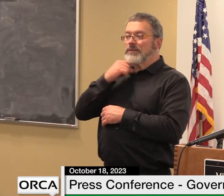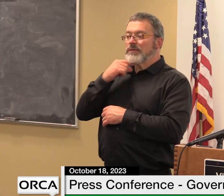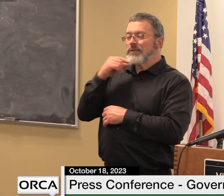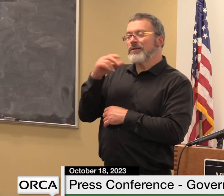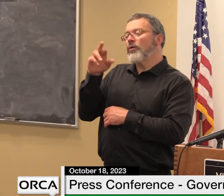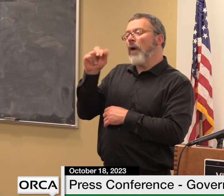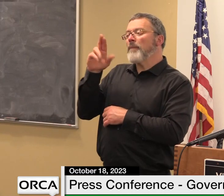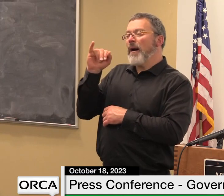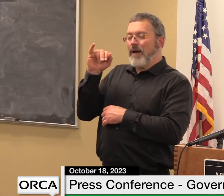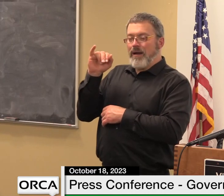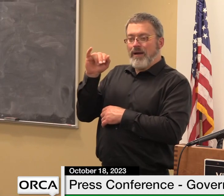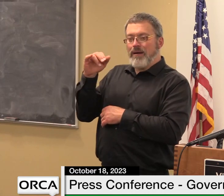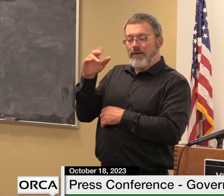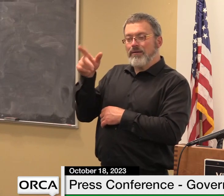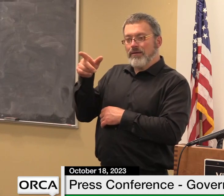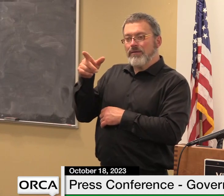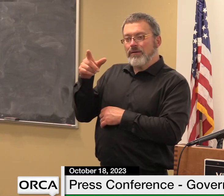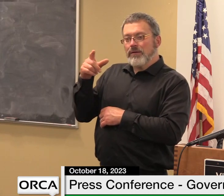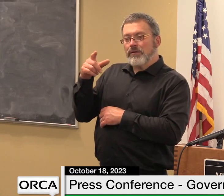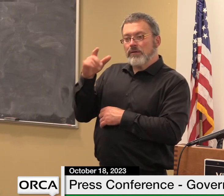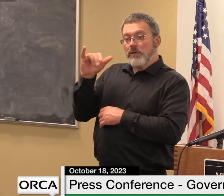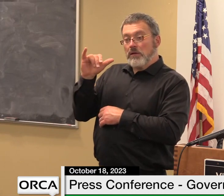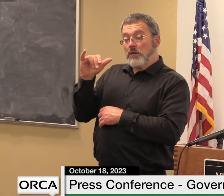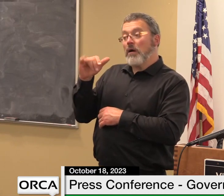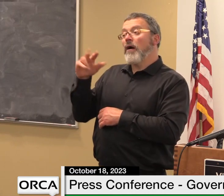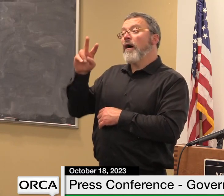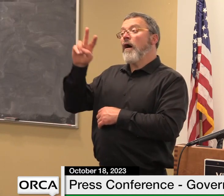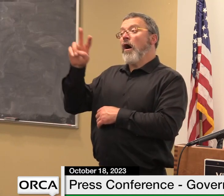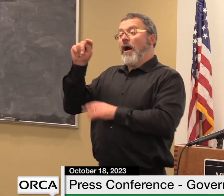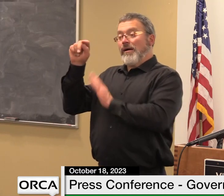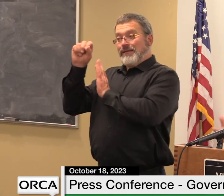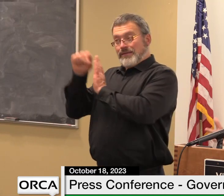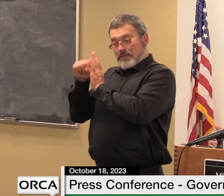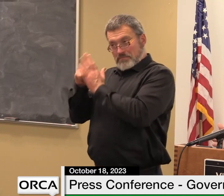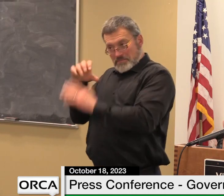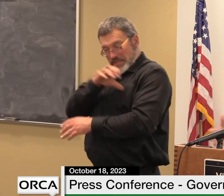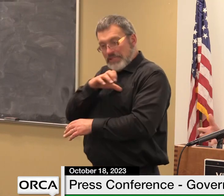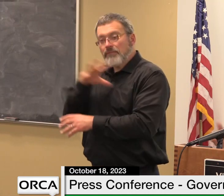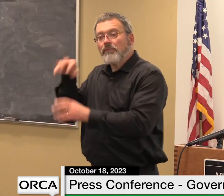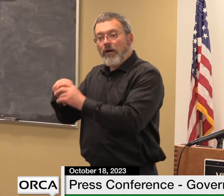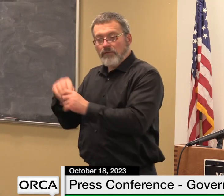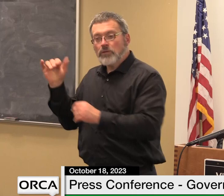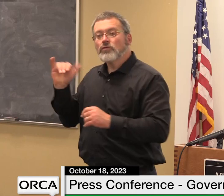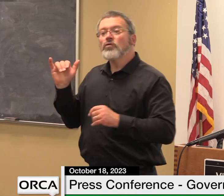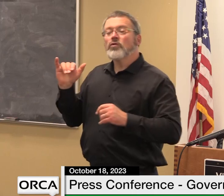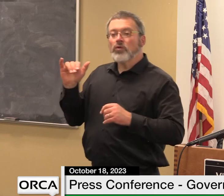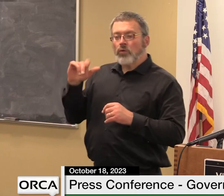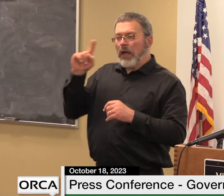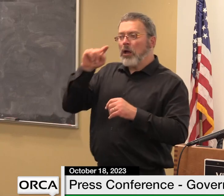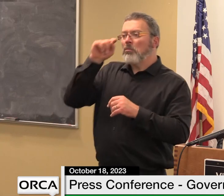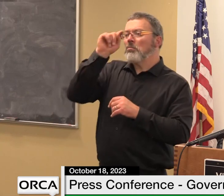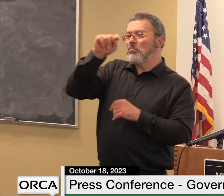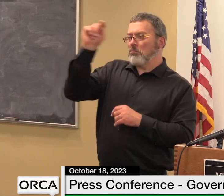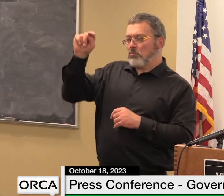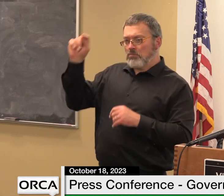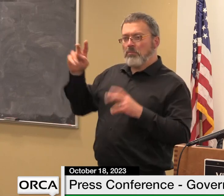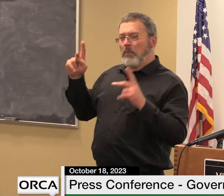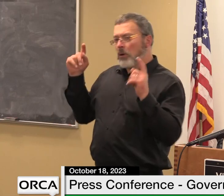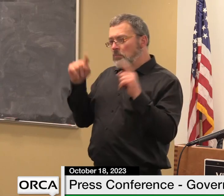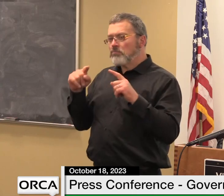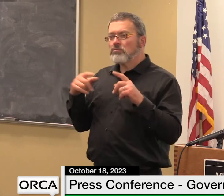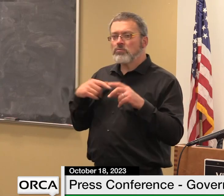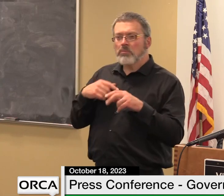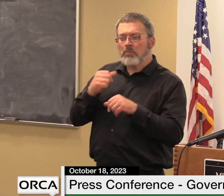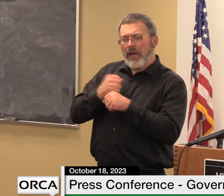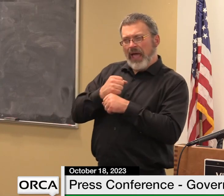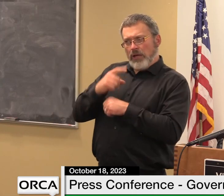directly, Vermont State Police has, and other areas of opportunity where we want to make sure that